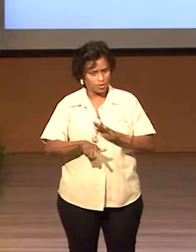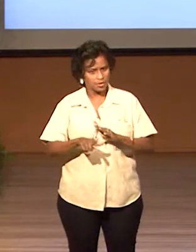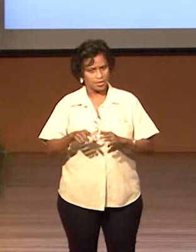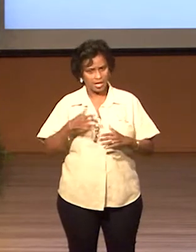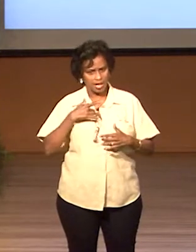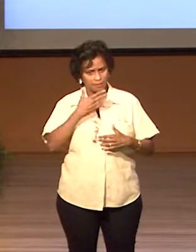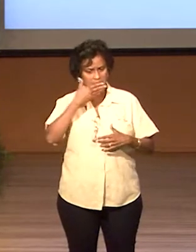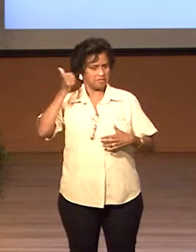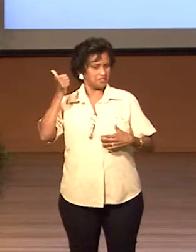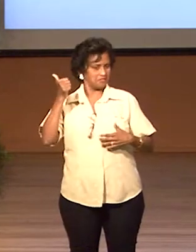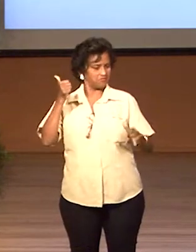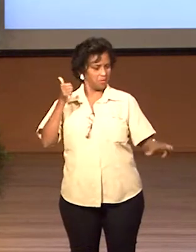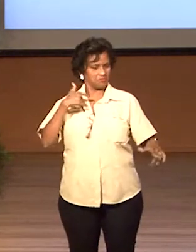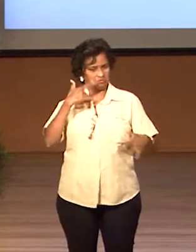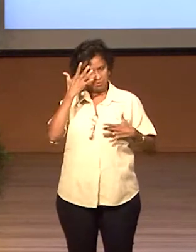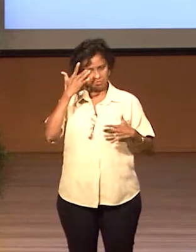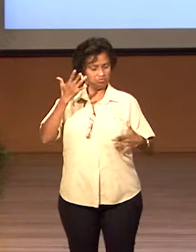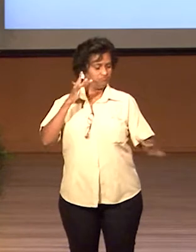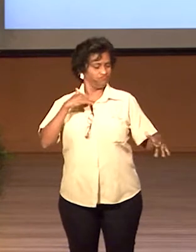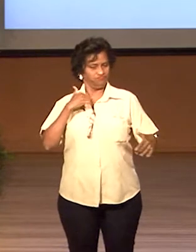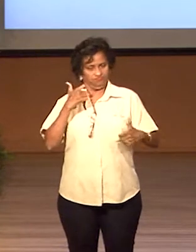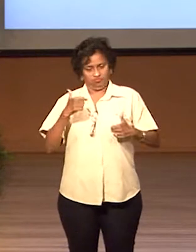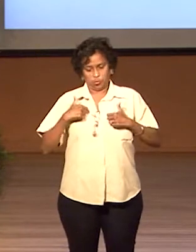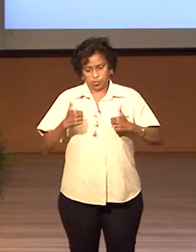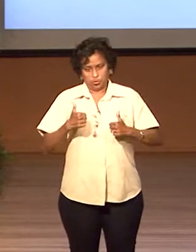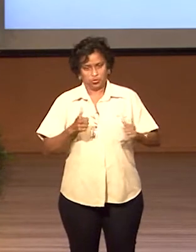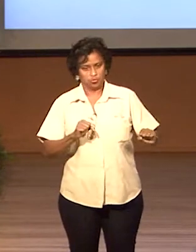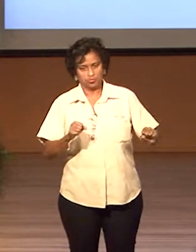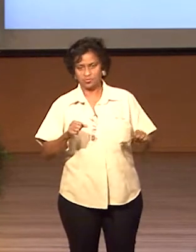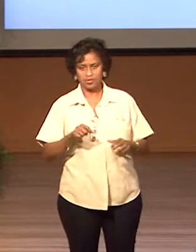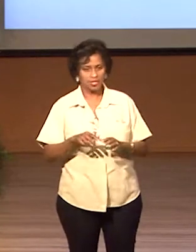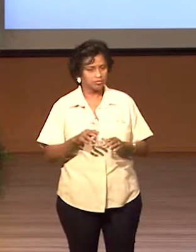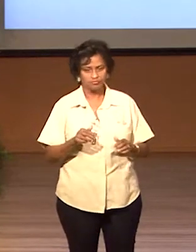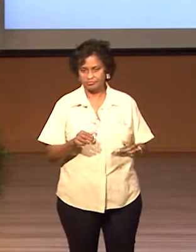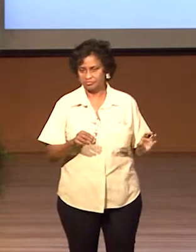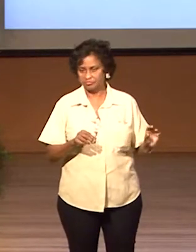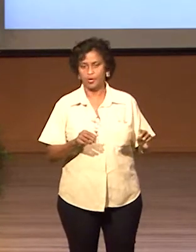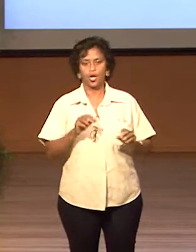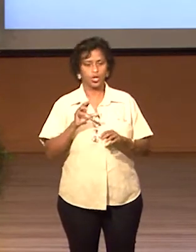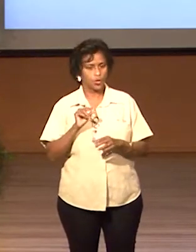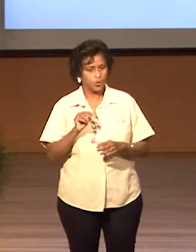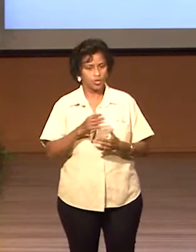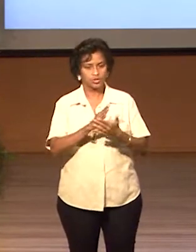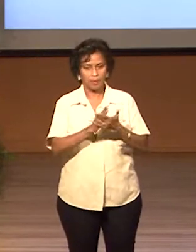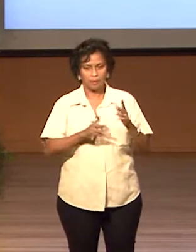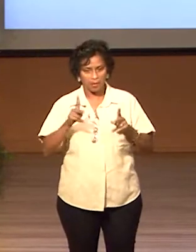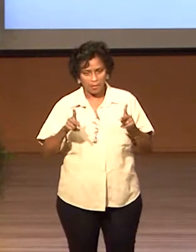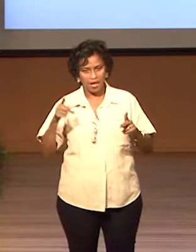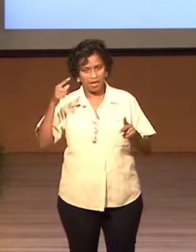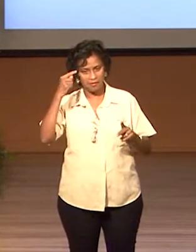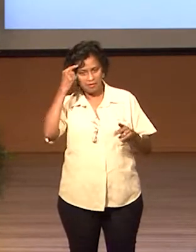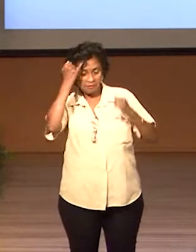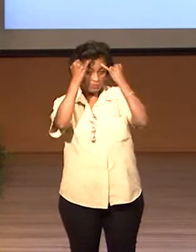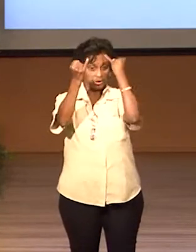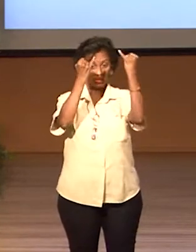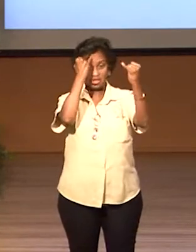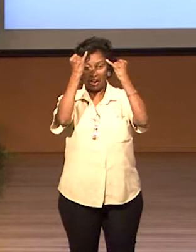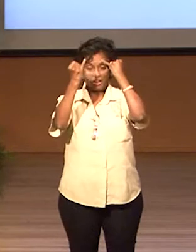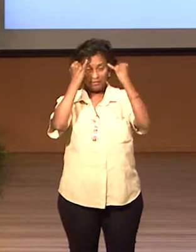you. Michel Foucault talked about that being a kind of delusion of superiority, which we seem to